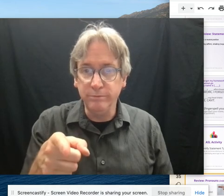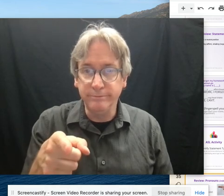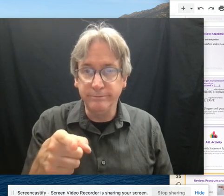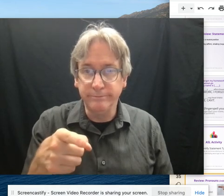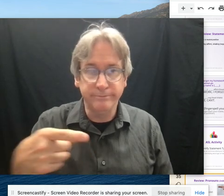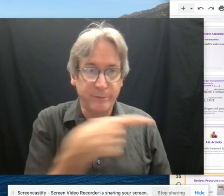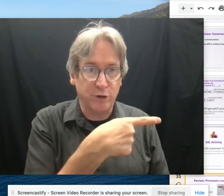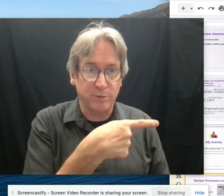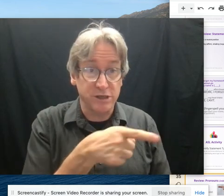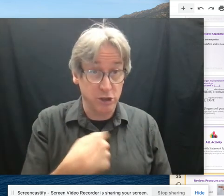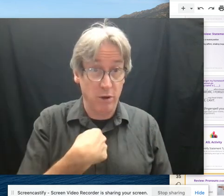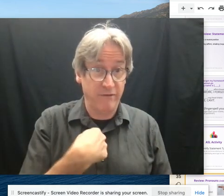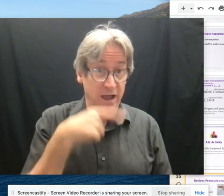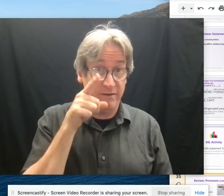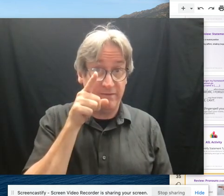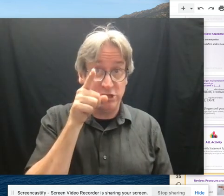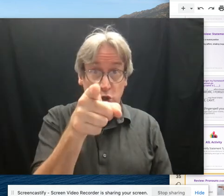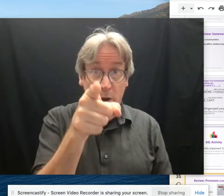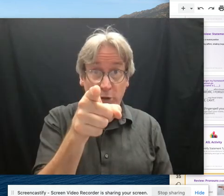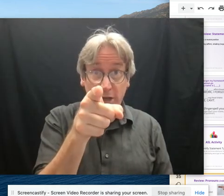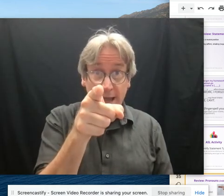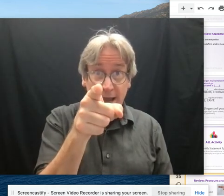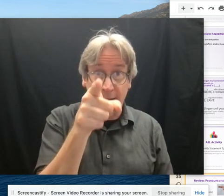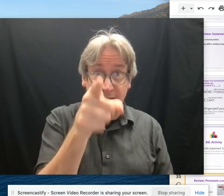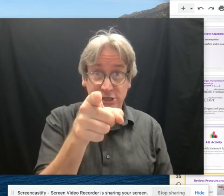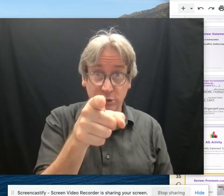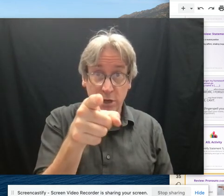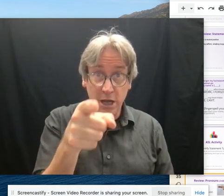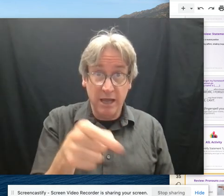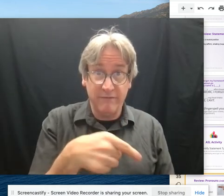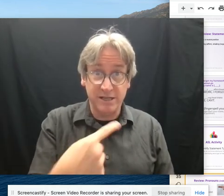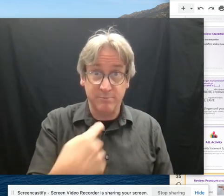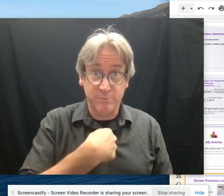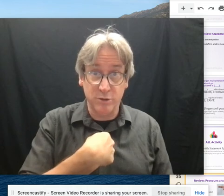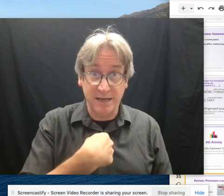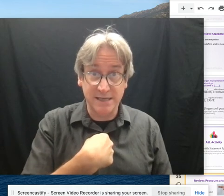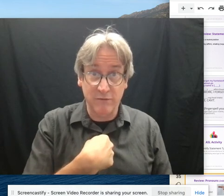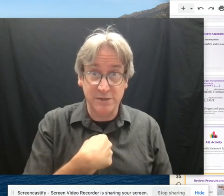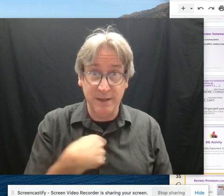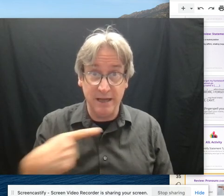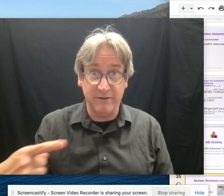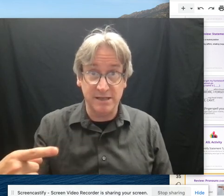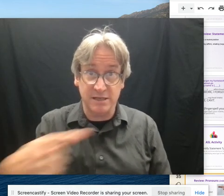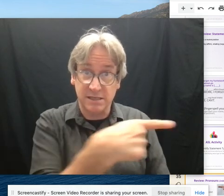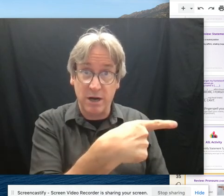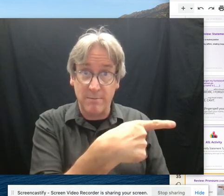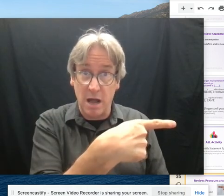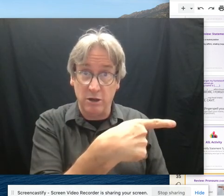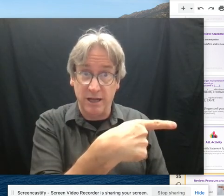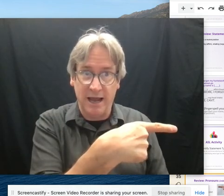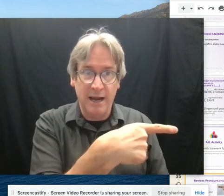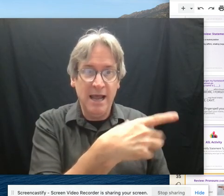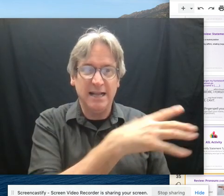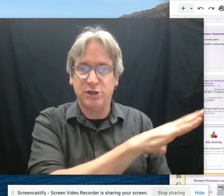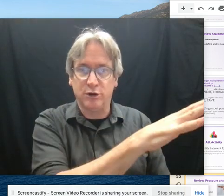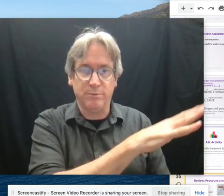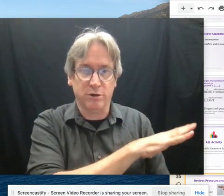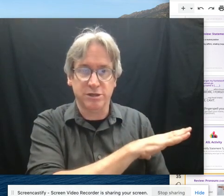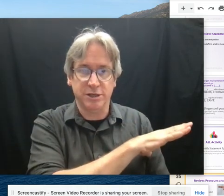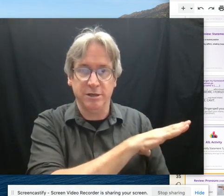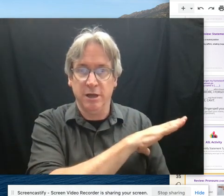You, third person. So if it's who I'm looking at, it means you. If it's to myself, it's me. If it's to someone I'm not looking at,